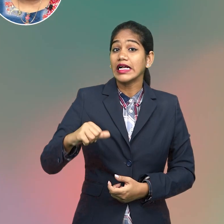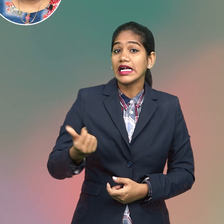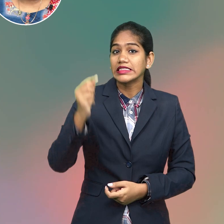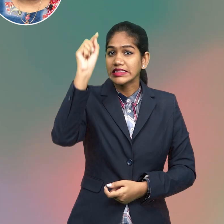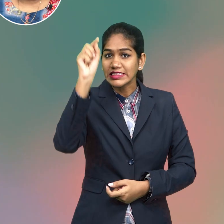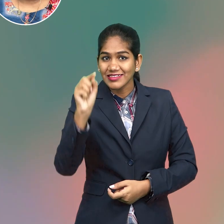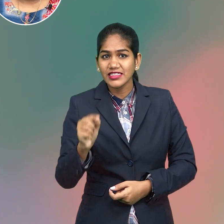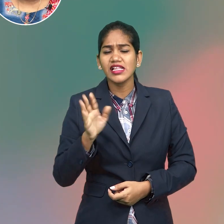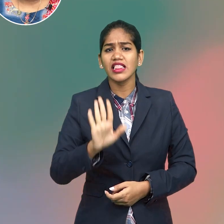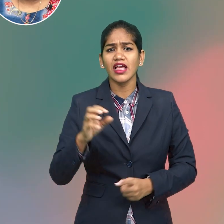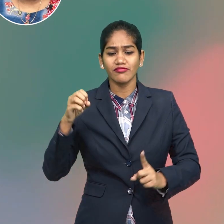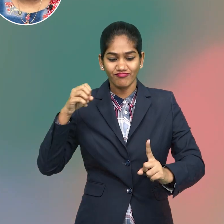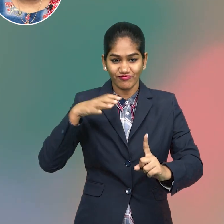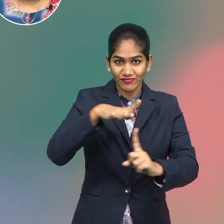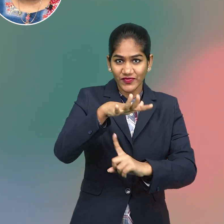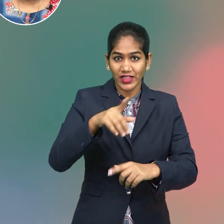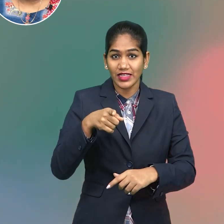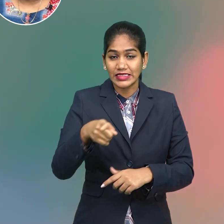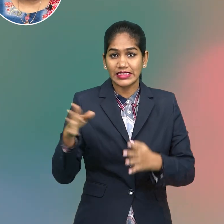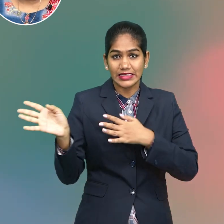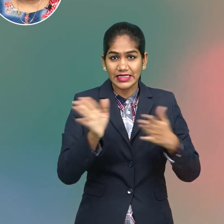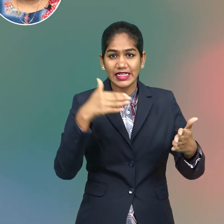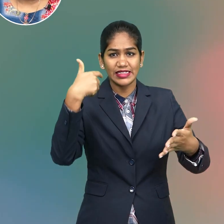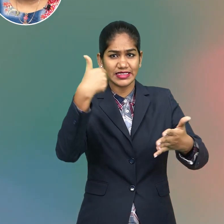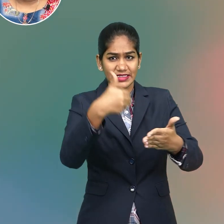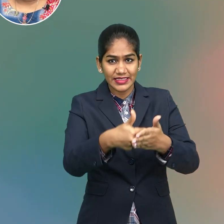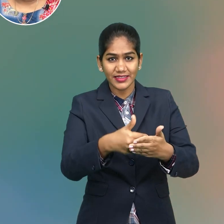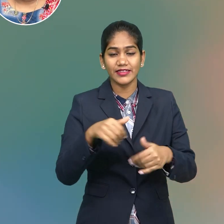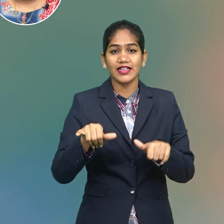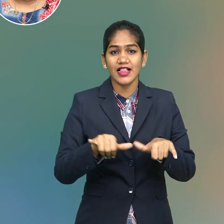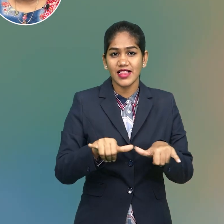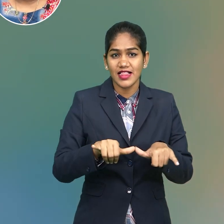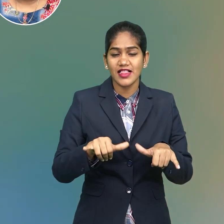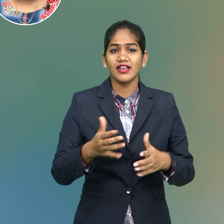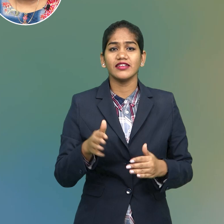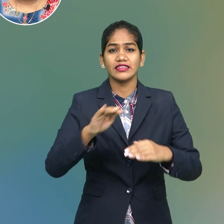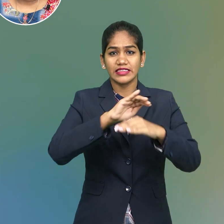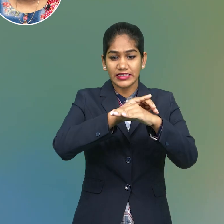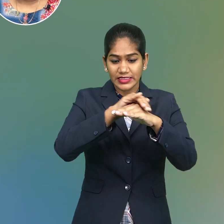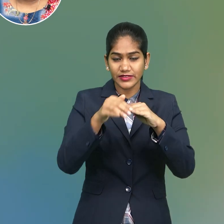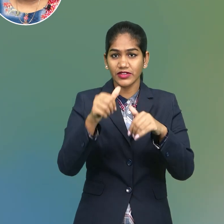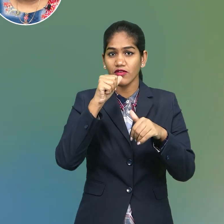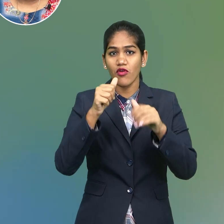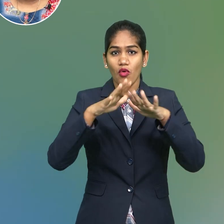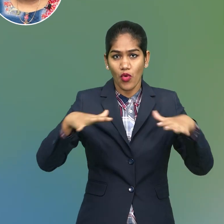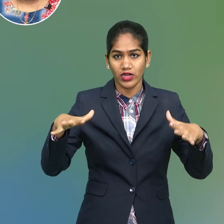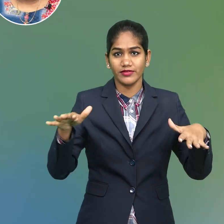Another factor that influences the climate is land covered with water.